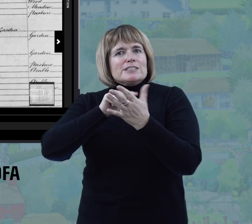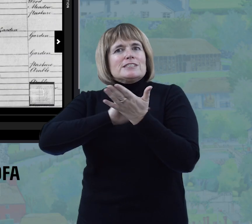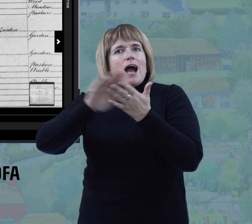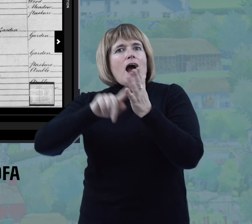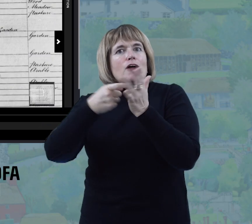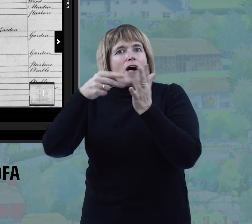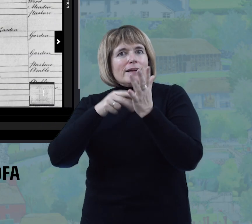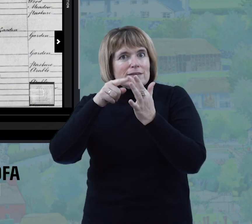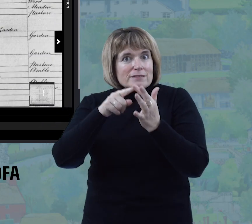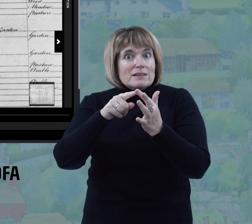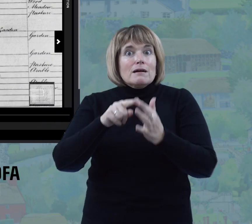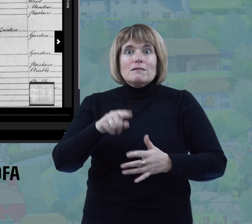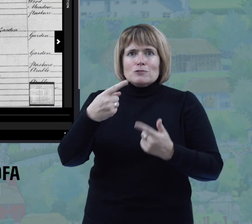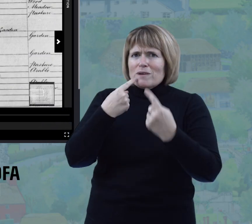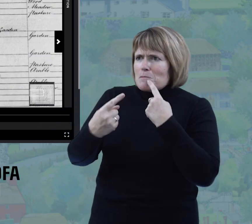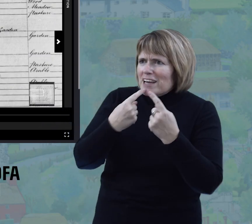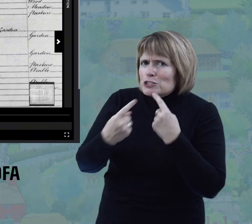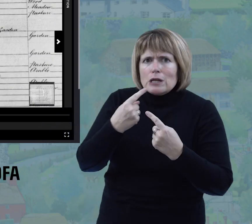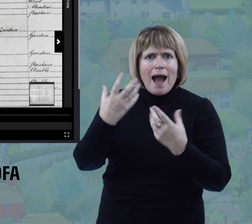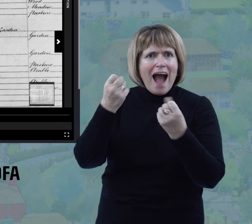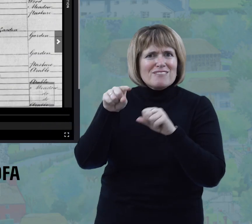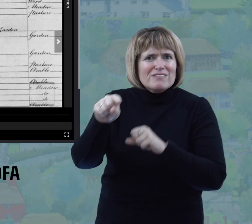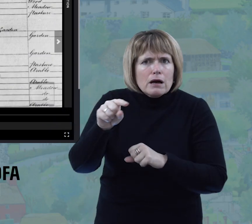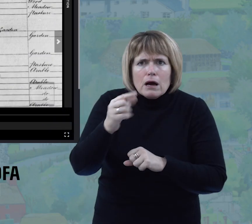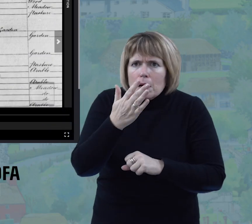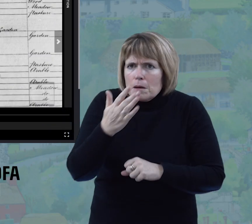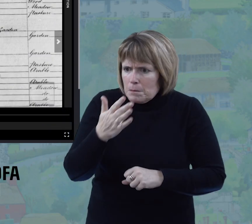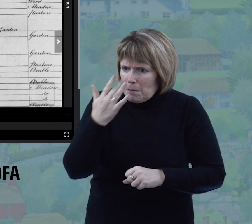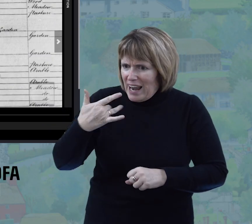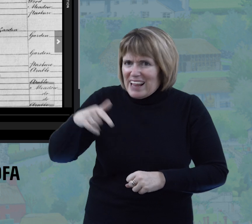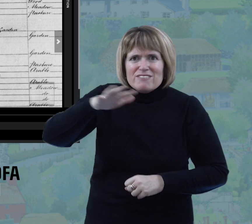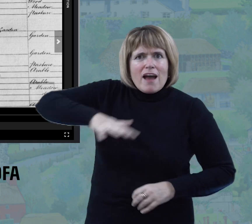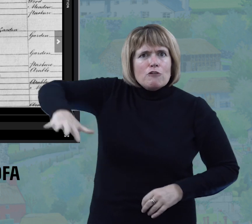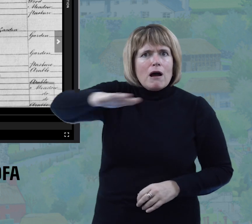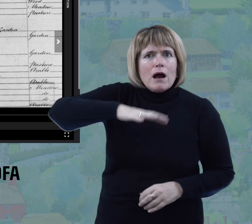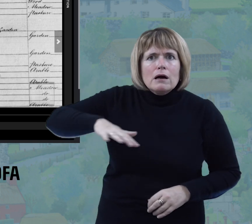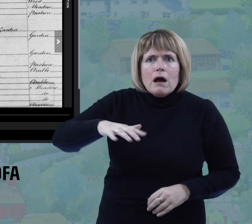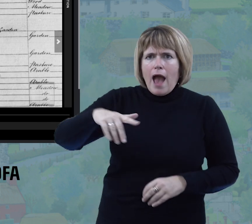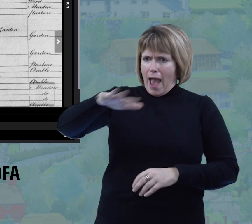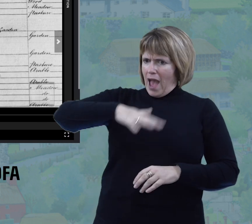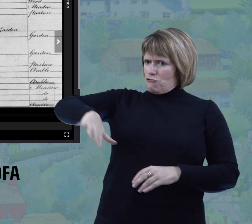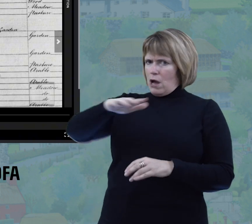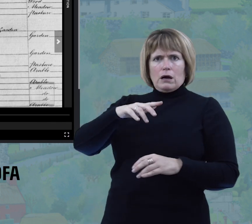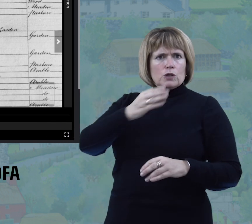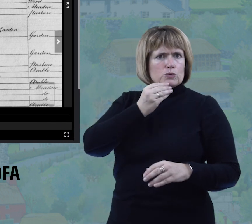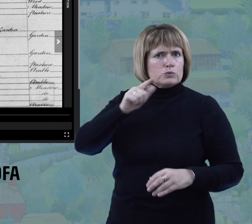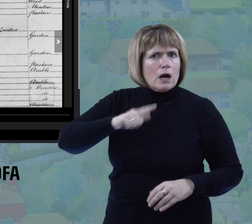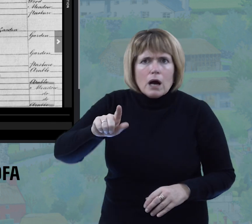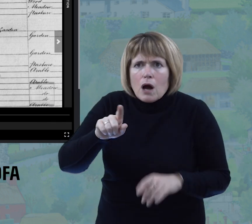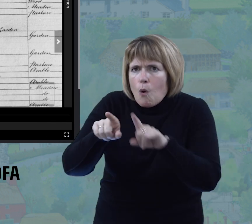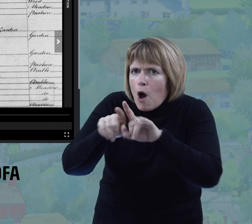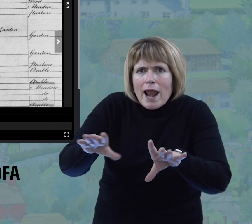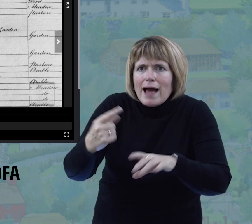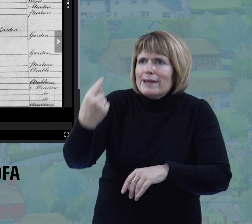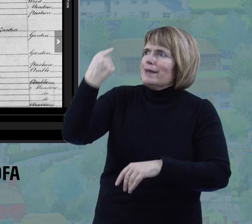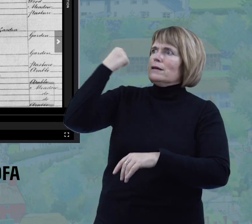exploring the maps, we have already found information on the people who used to live in the area and what the area was used for and what